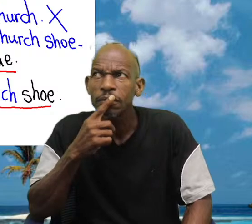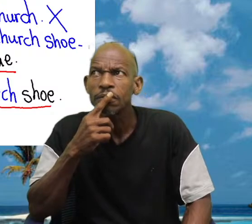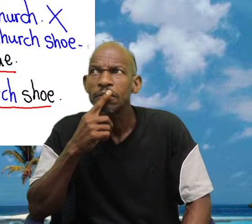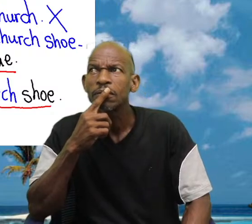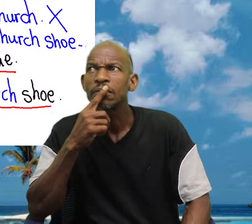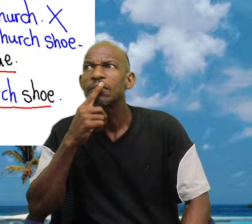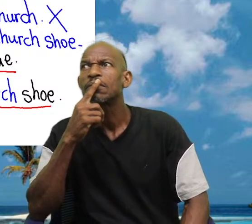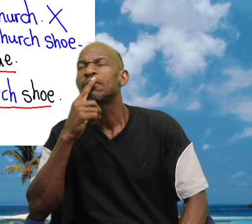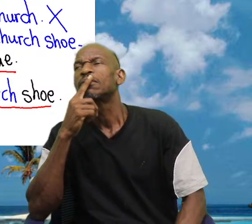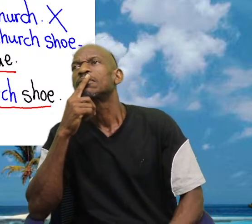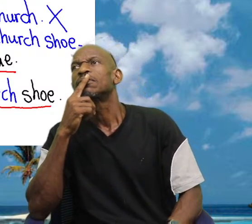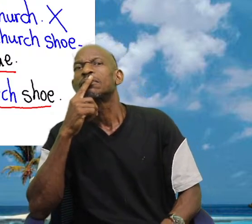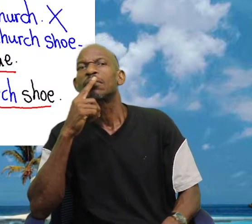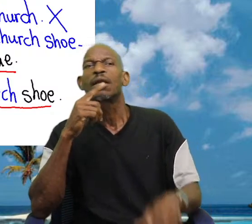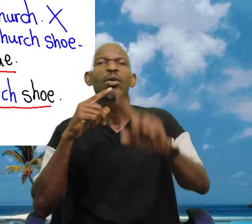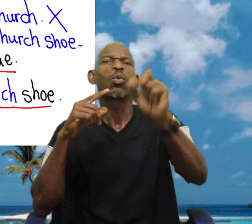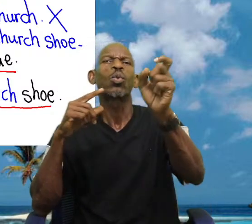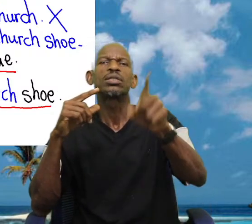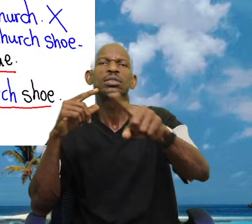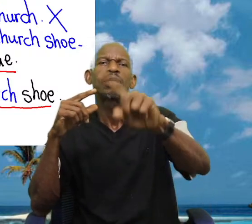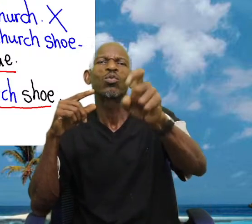I'm looking for questions.